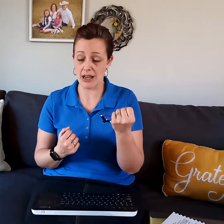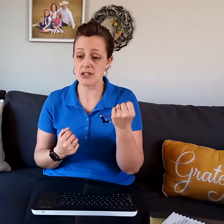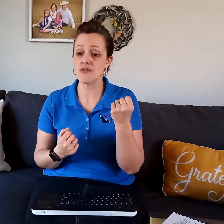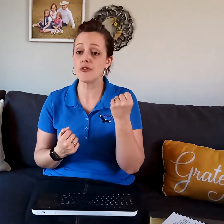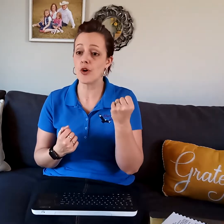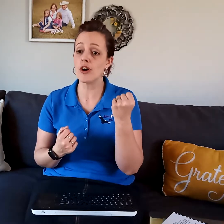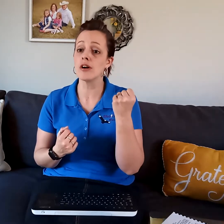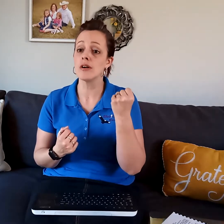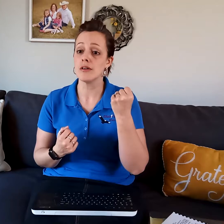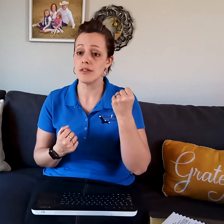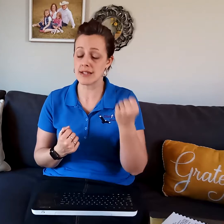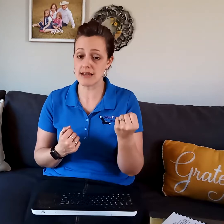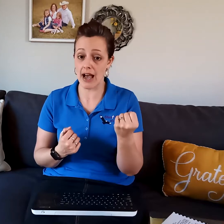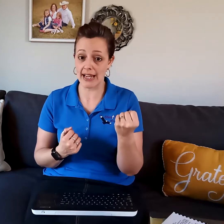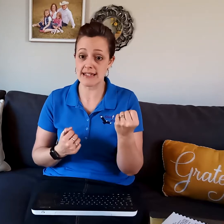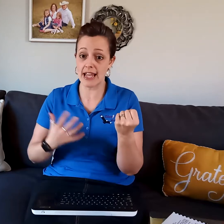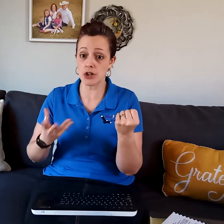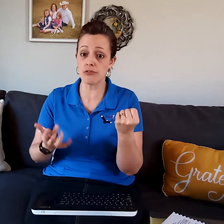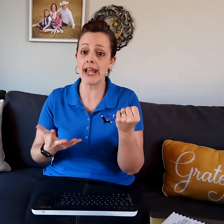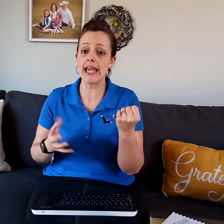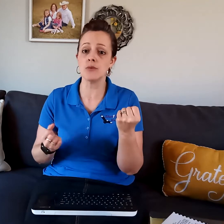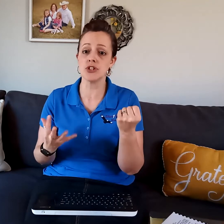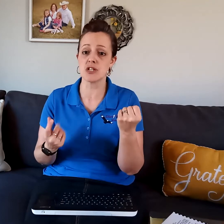does, for the signs, and your right hand will just be